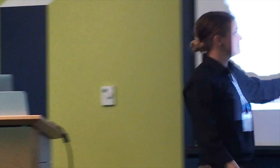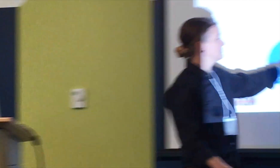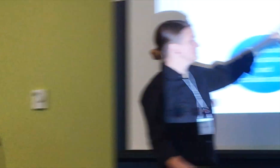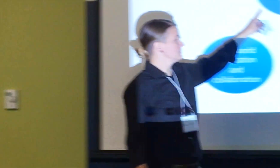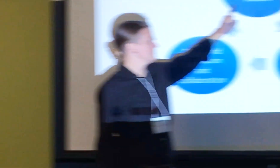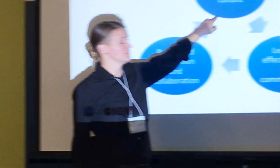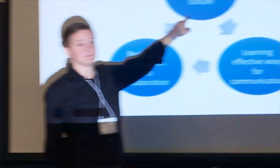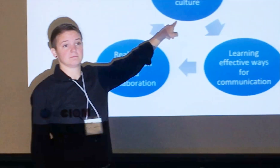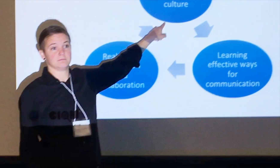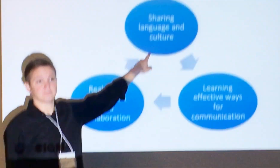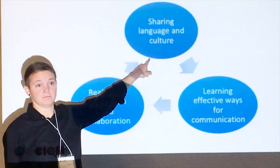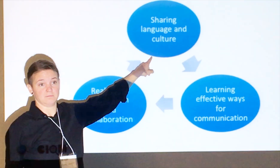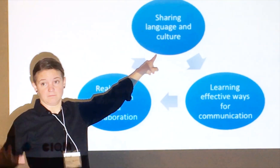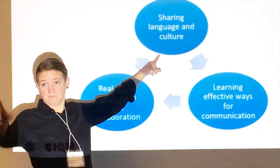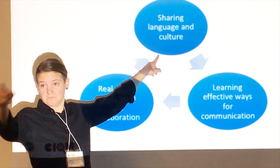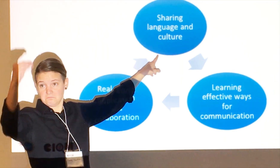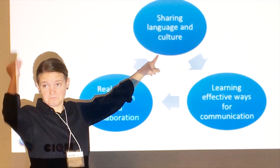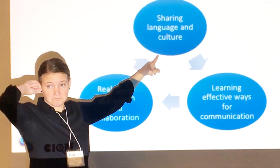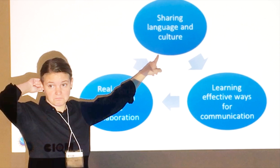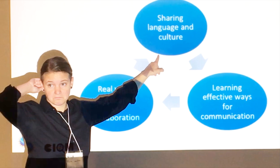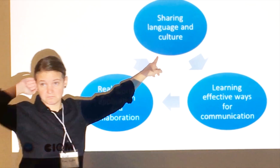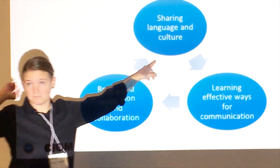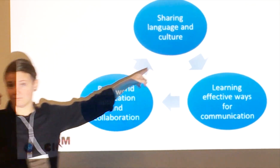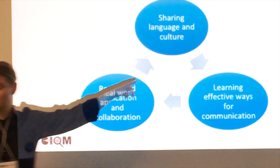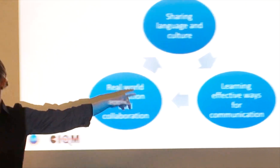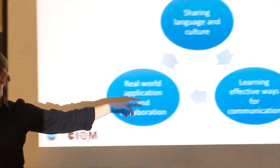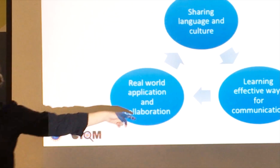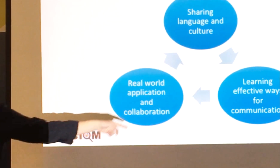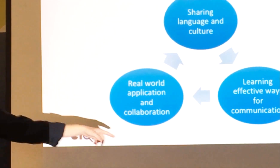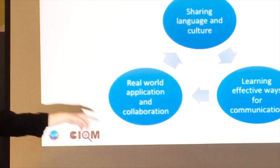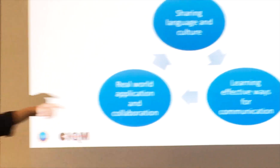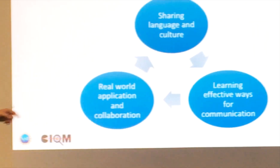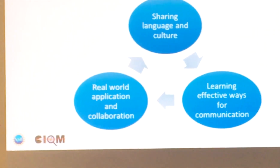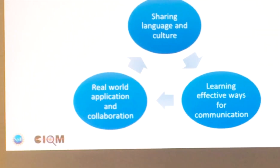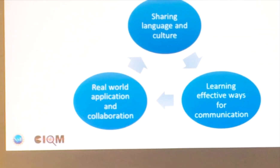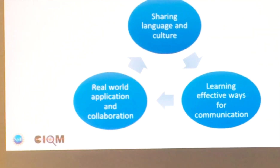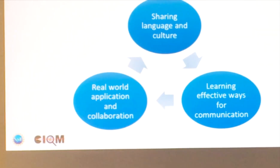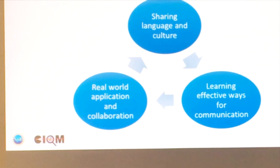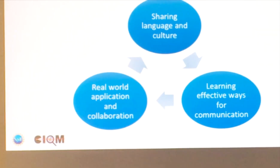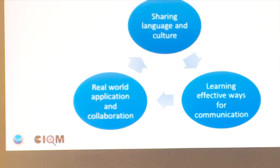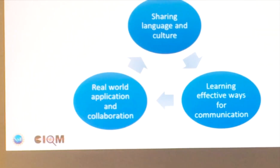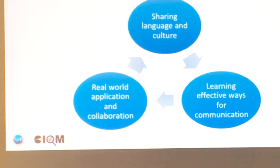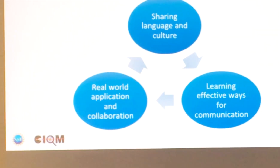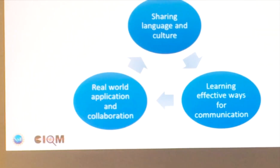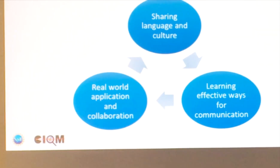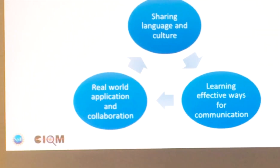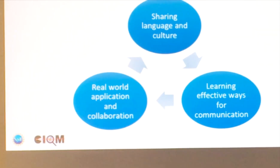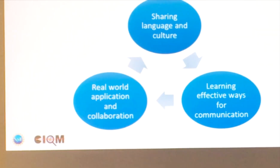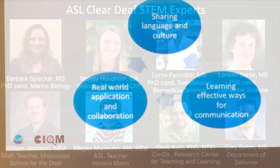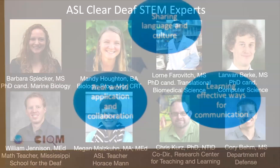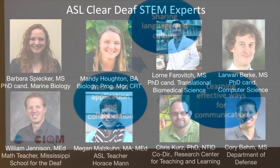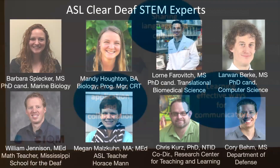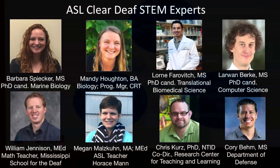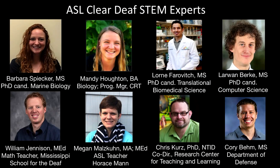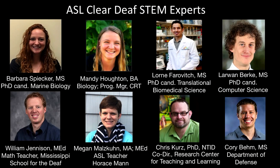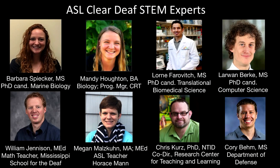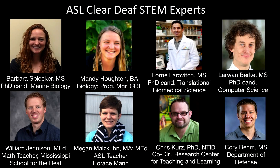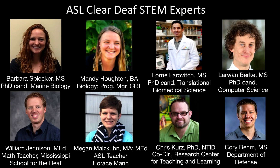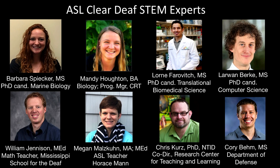Keep in mind this piece, the sharing language and culture piece, okay? So just for a moment, think about that and take a look at this